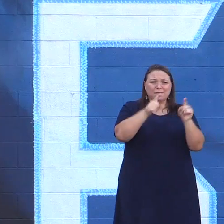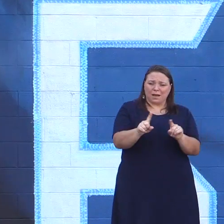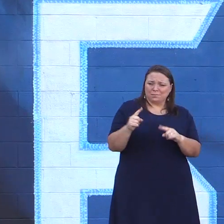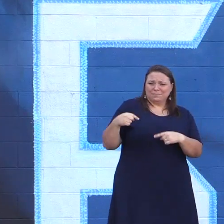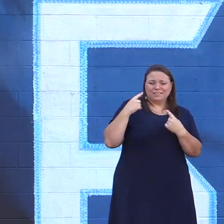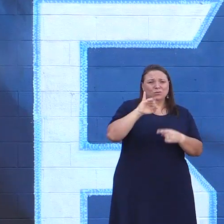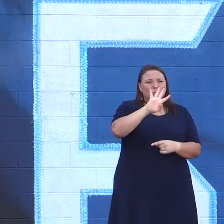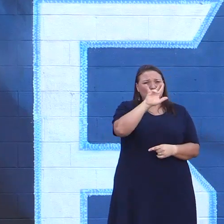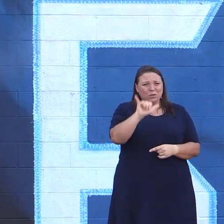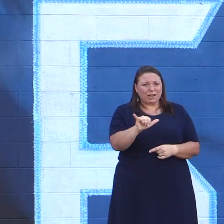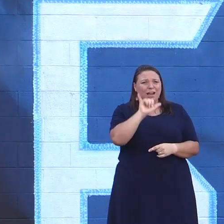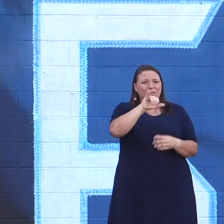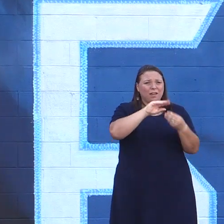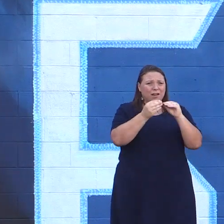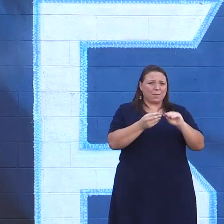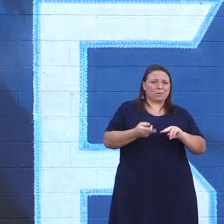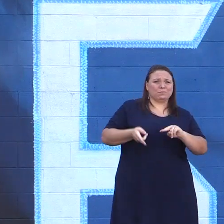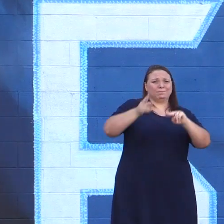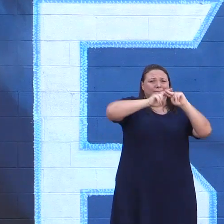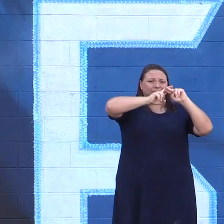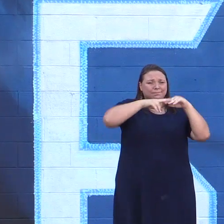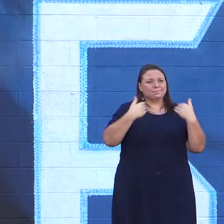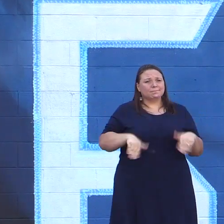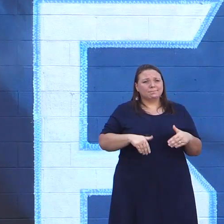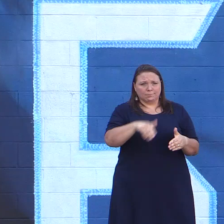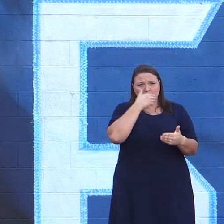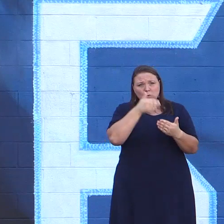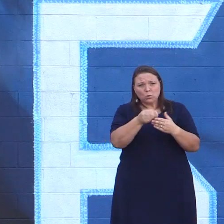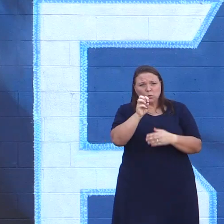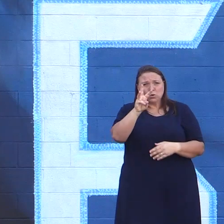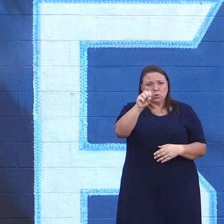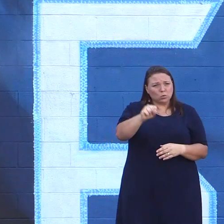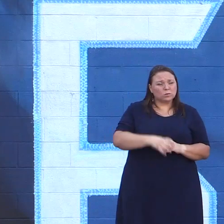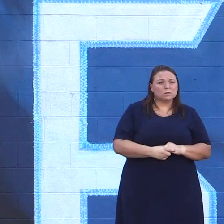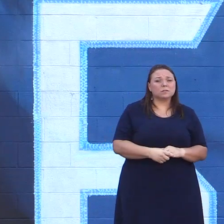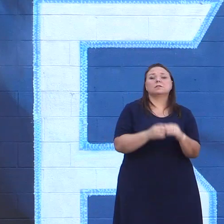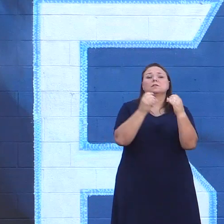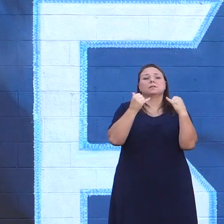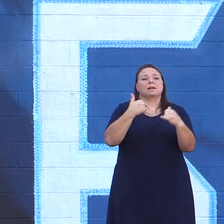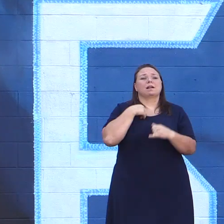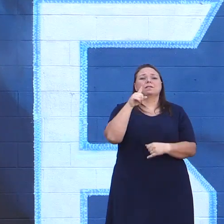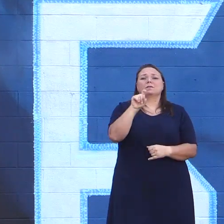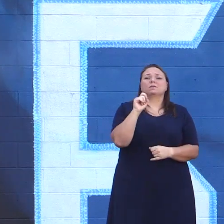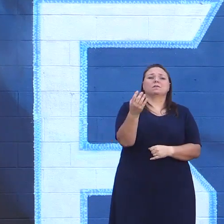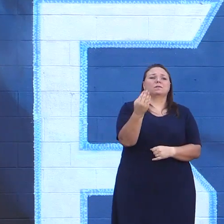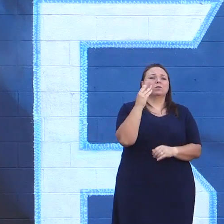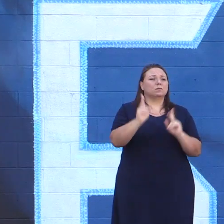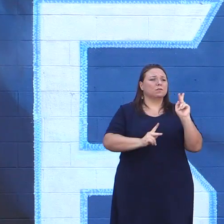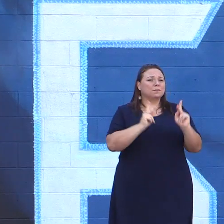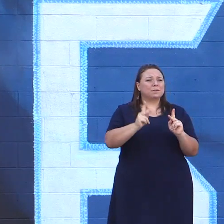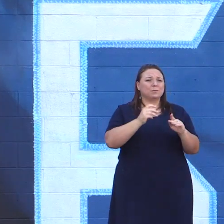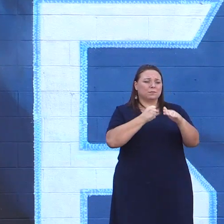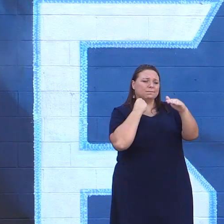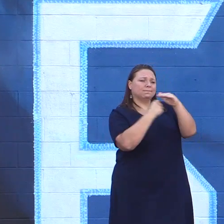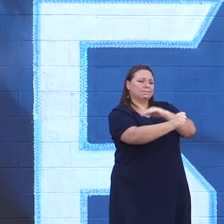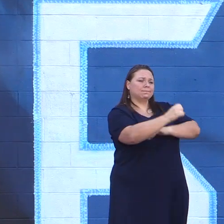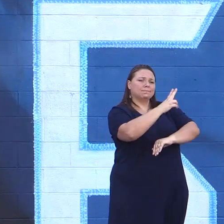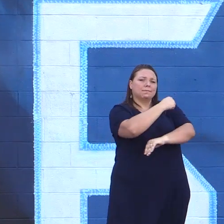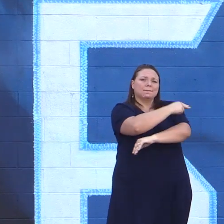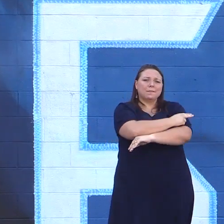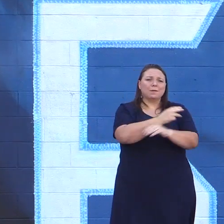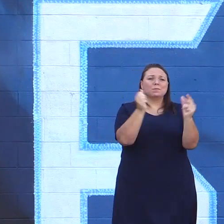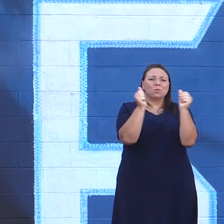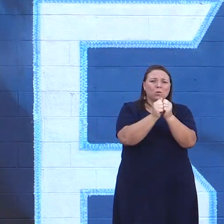late July that this metric has been this high. Today, we have 114 individuals in Nashville hospitals